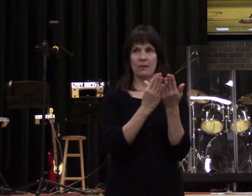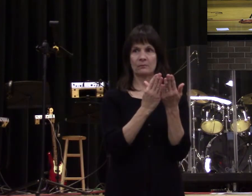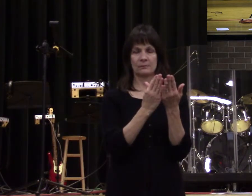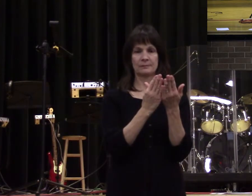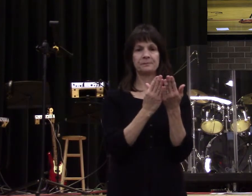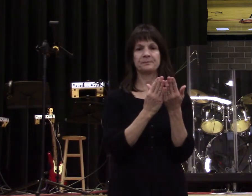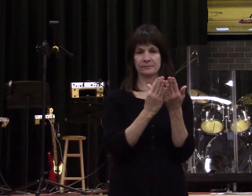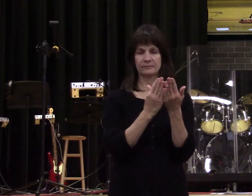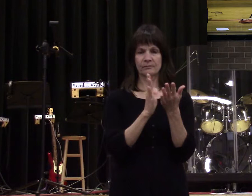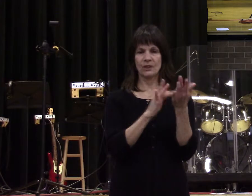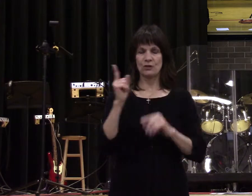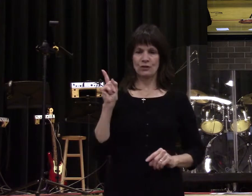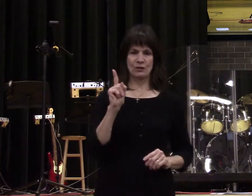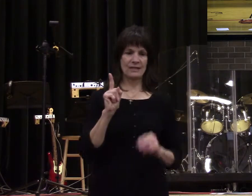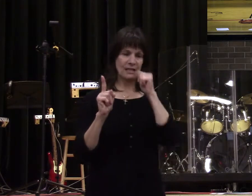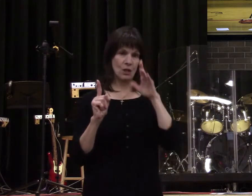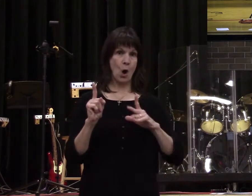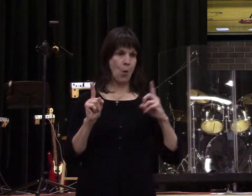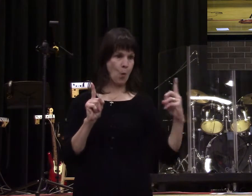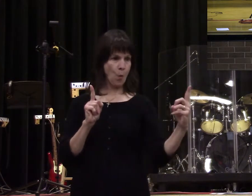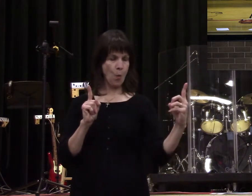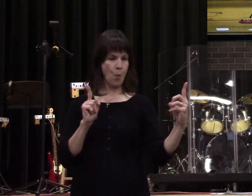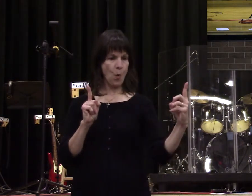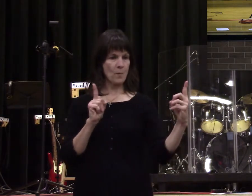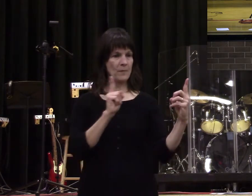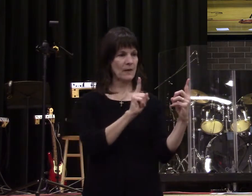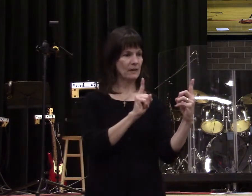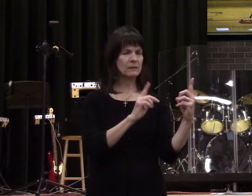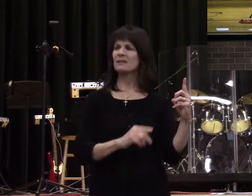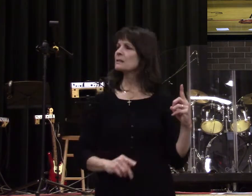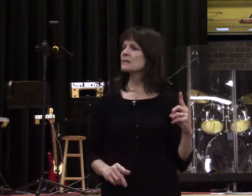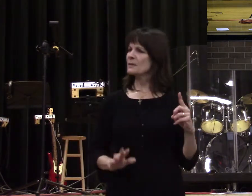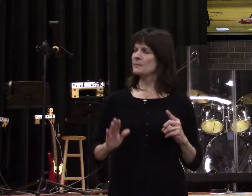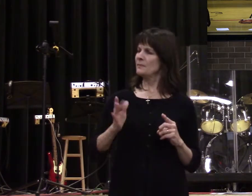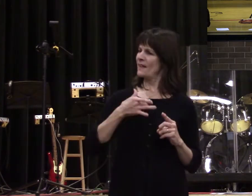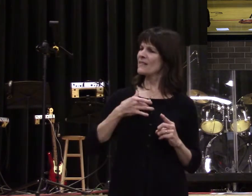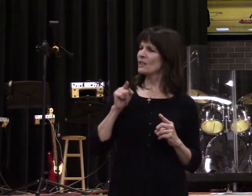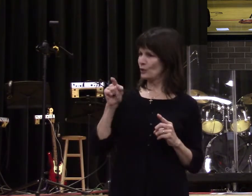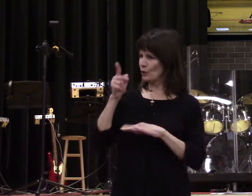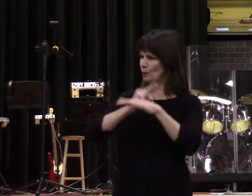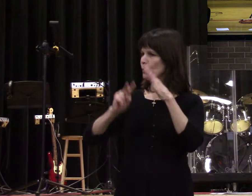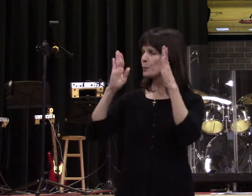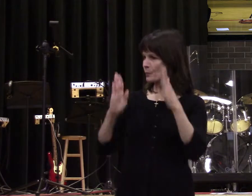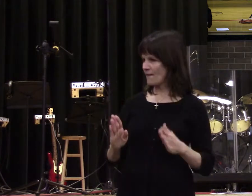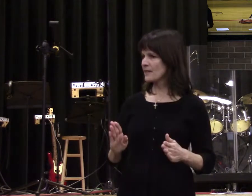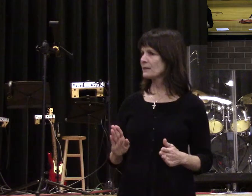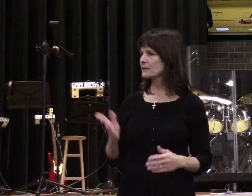sir, I perceive that you are a prophet. He just told her that she was living in sin and gave her all the